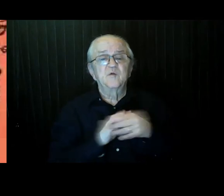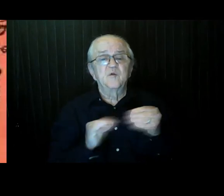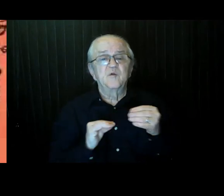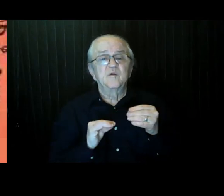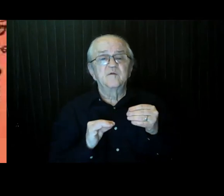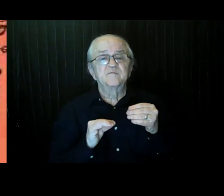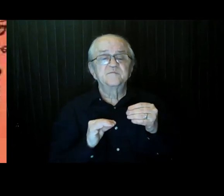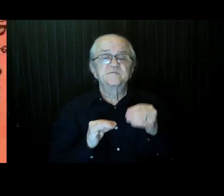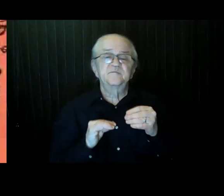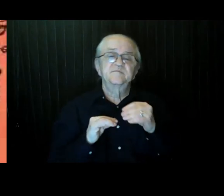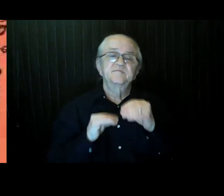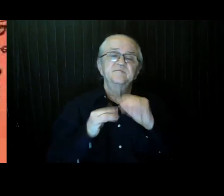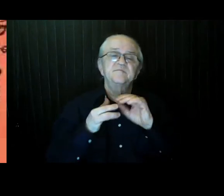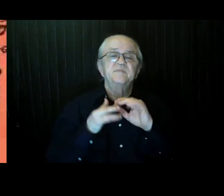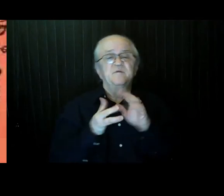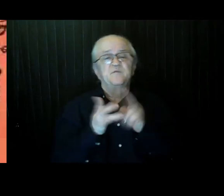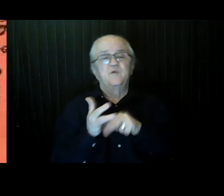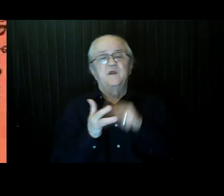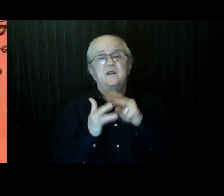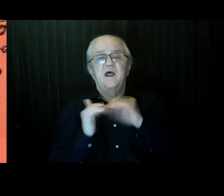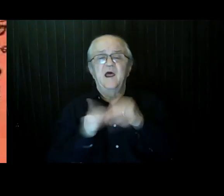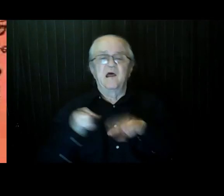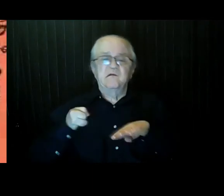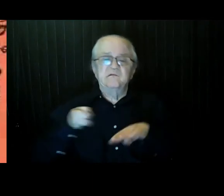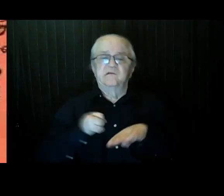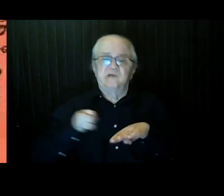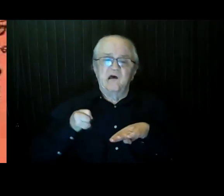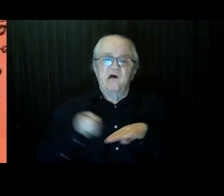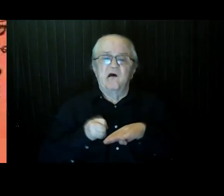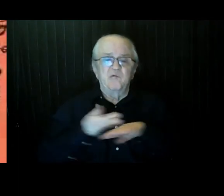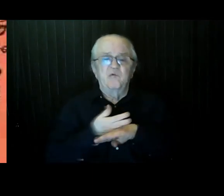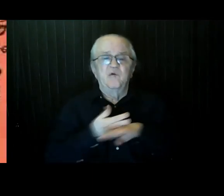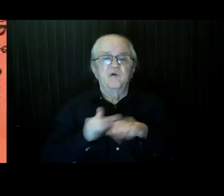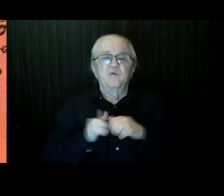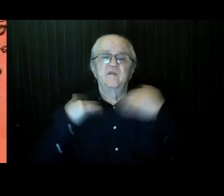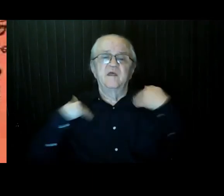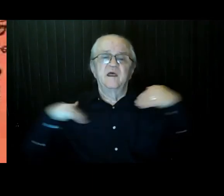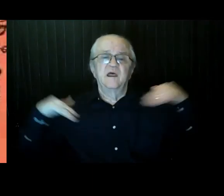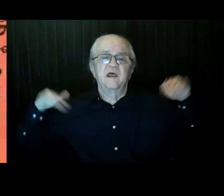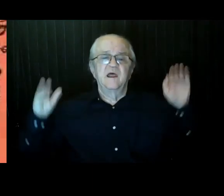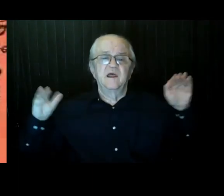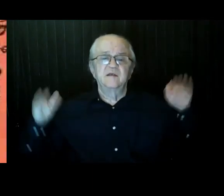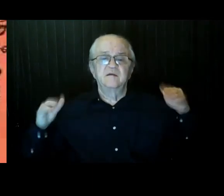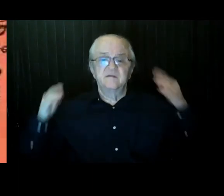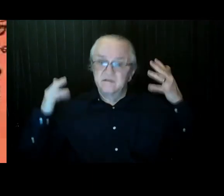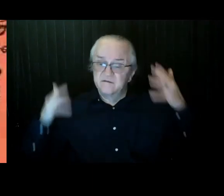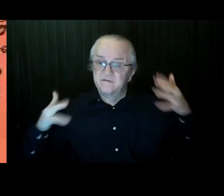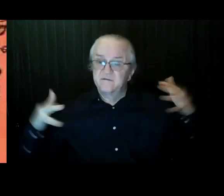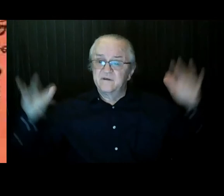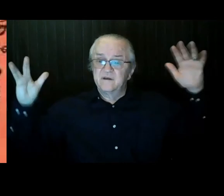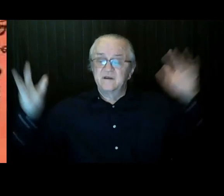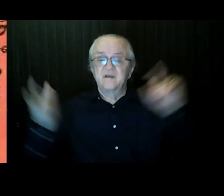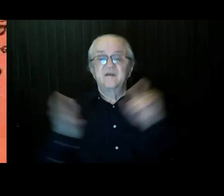Angel. When the whole thing was over, the authors insisted that I join them